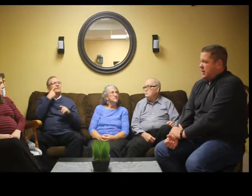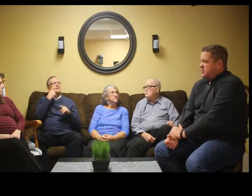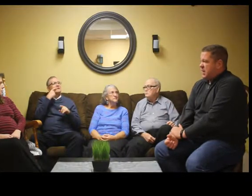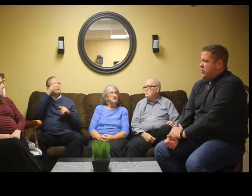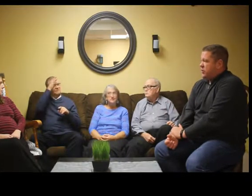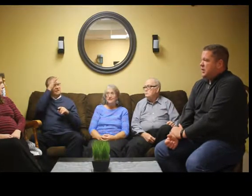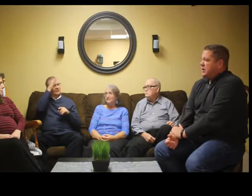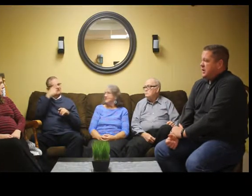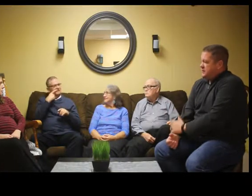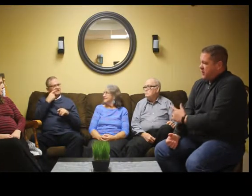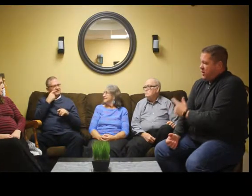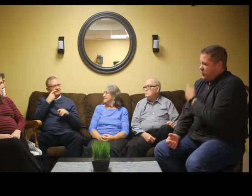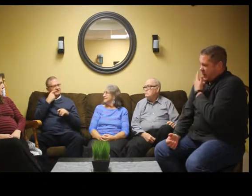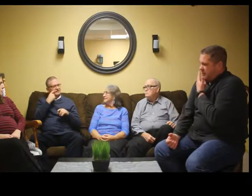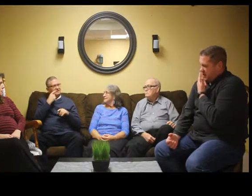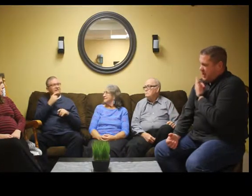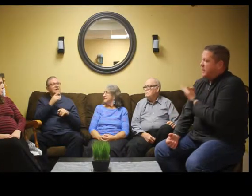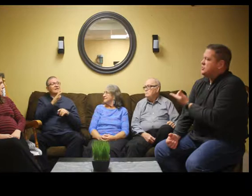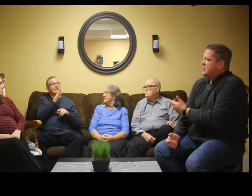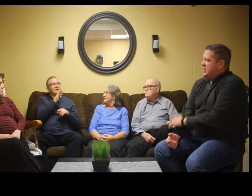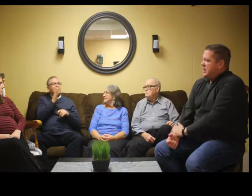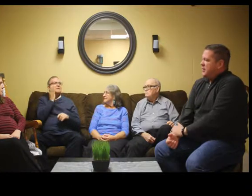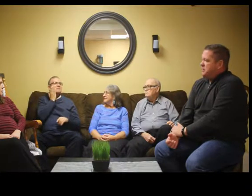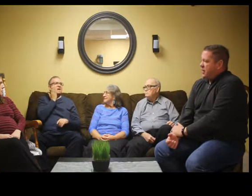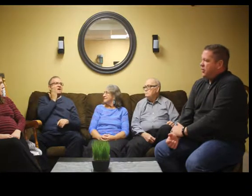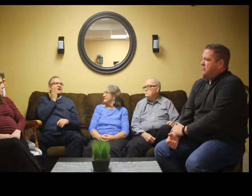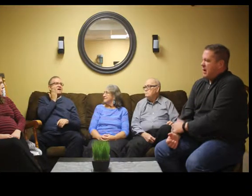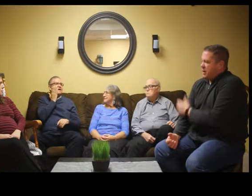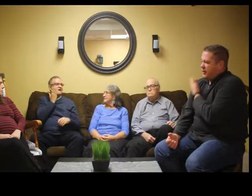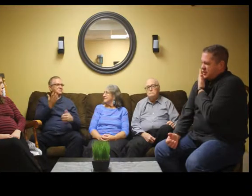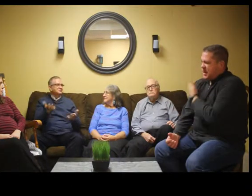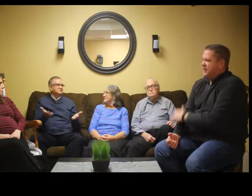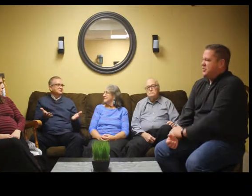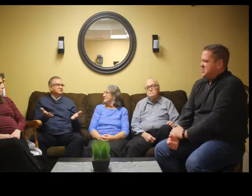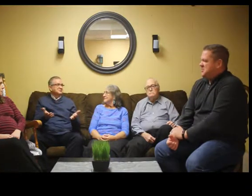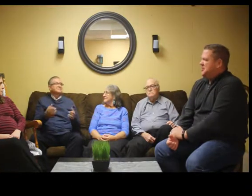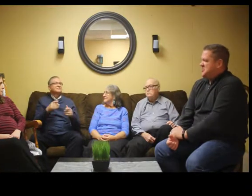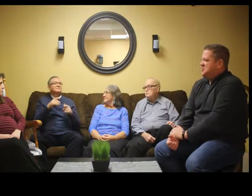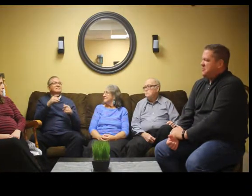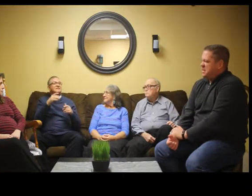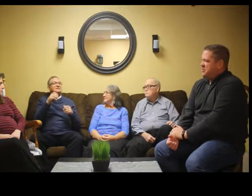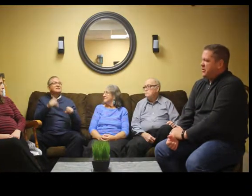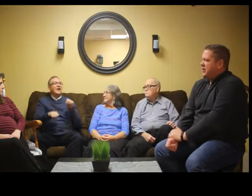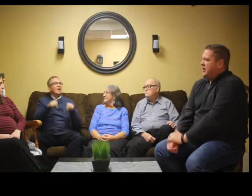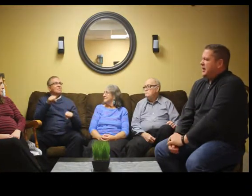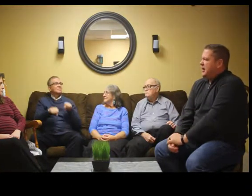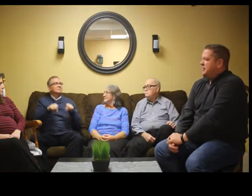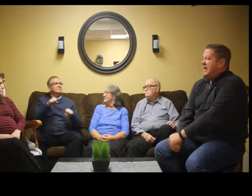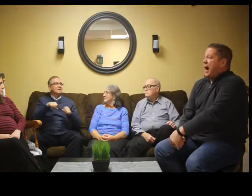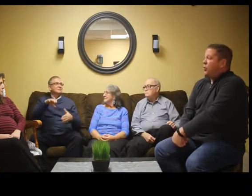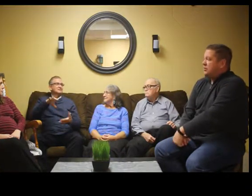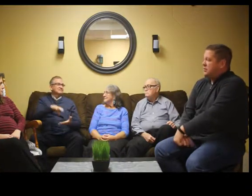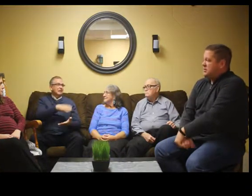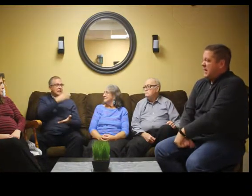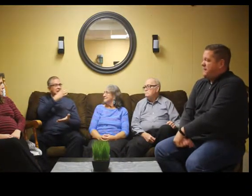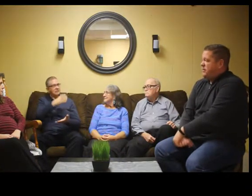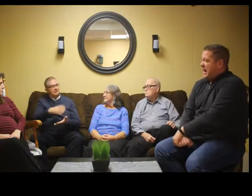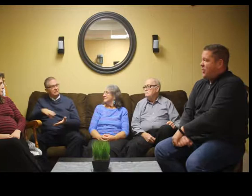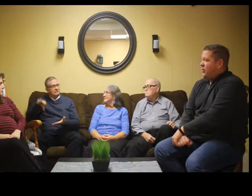language in Ecuador. It's father with like a mustache, and then mother, mama on the side of the cheek there. So similar. Doubt, the sign for doubt, and